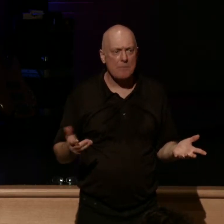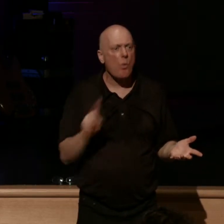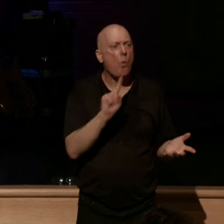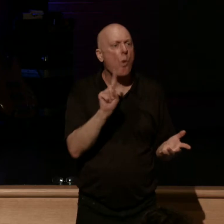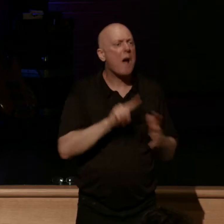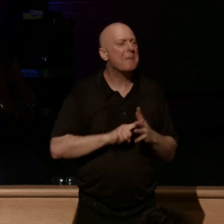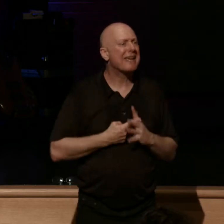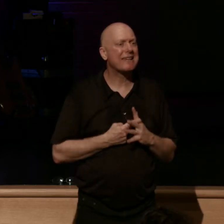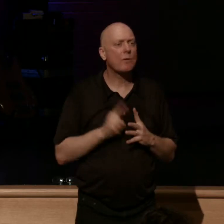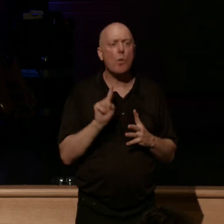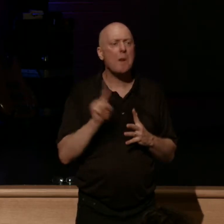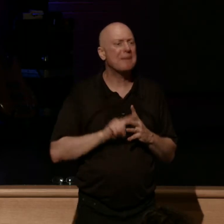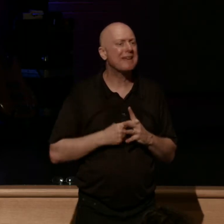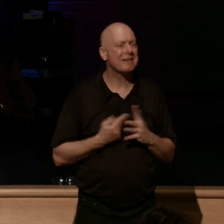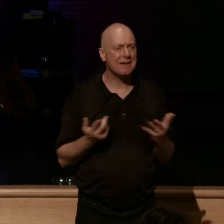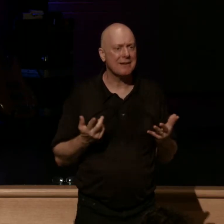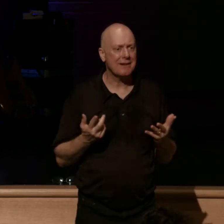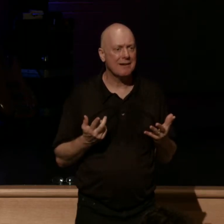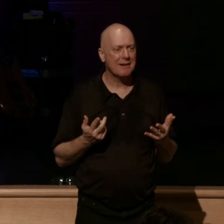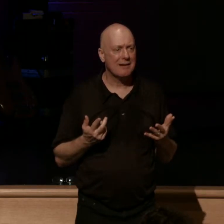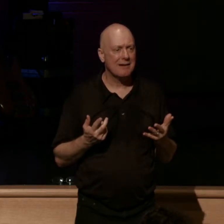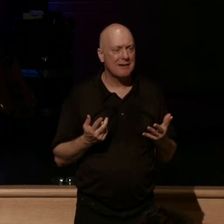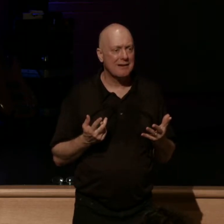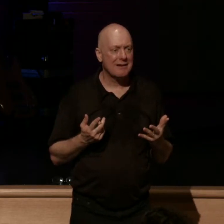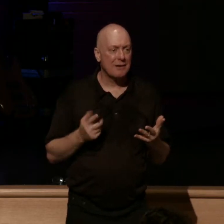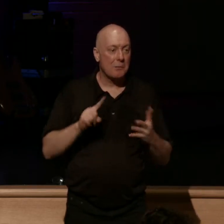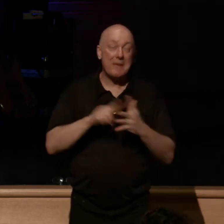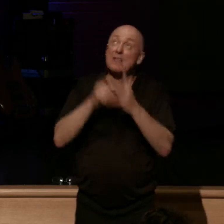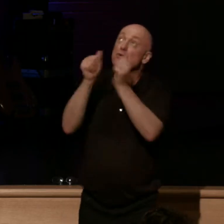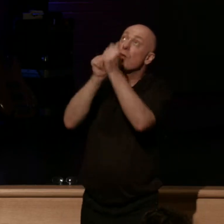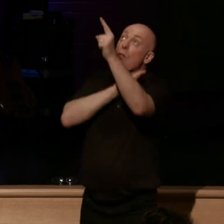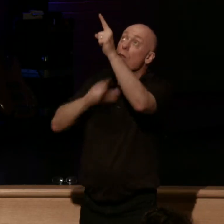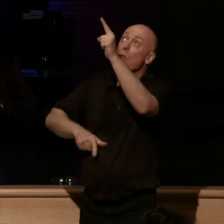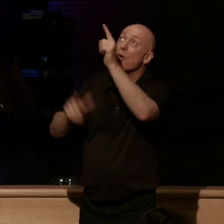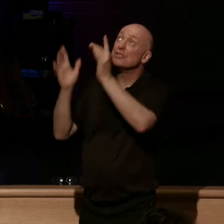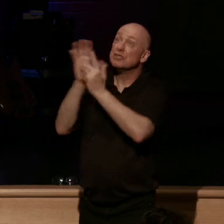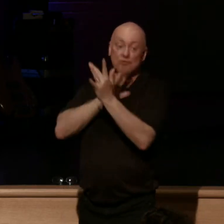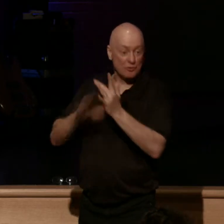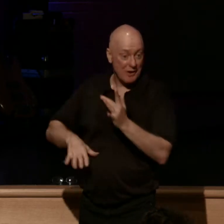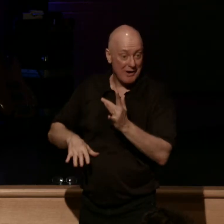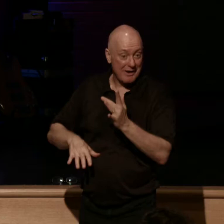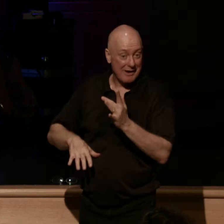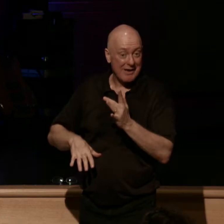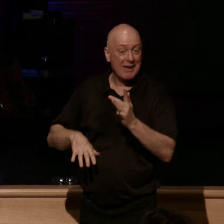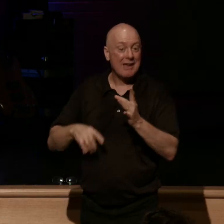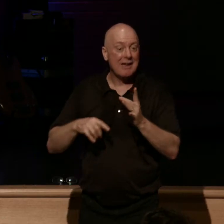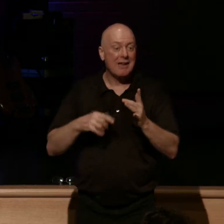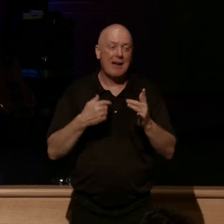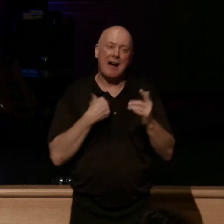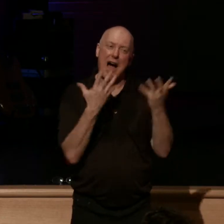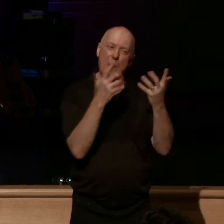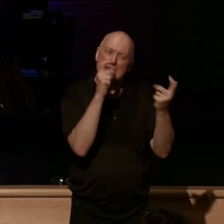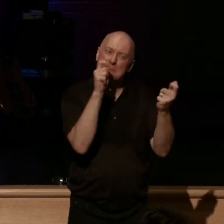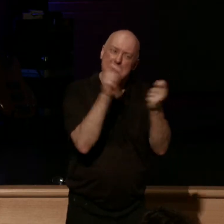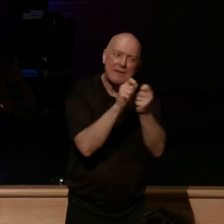begin? Than in the Lord Jesus Christ. I